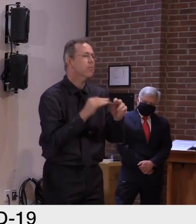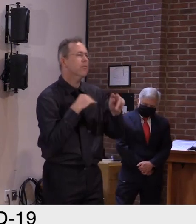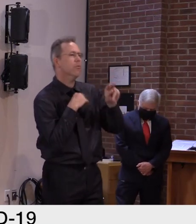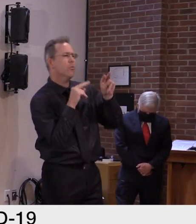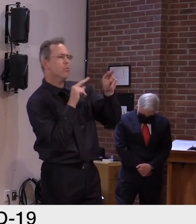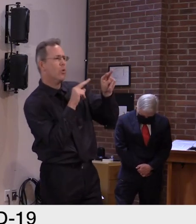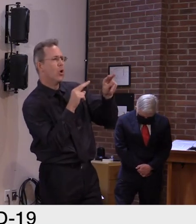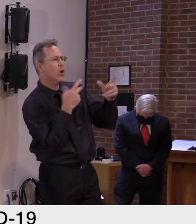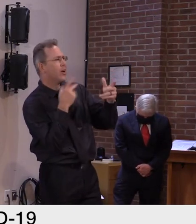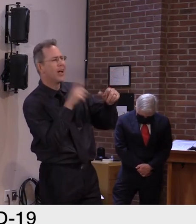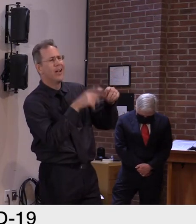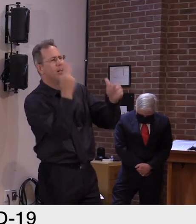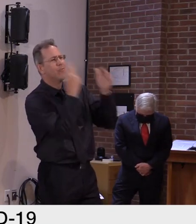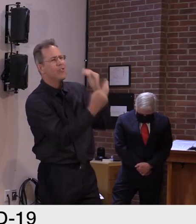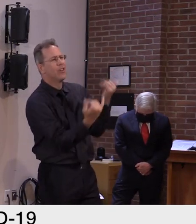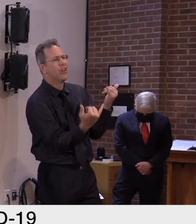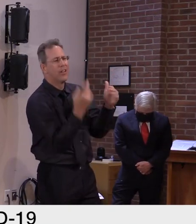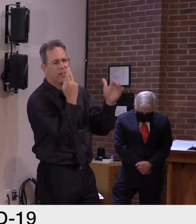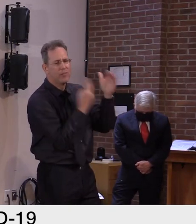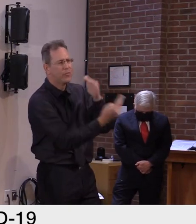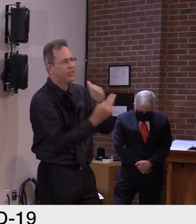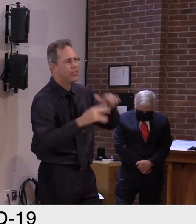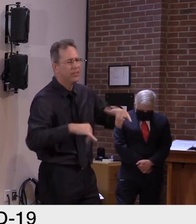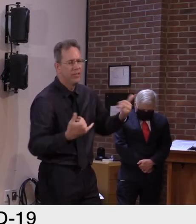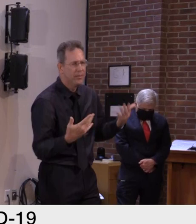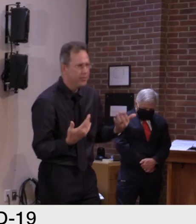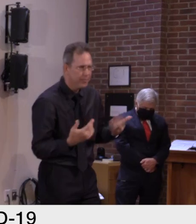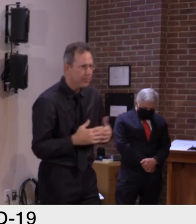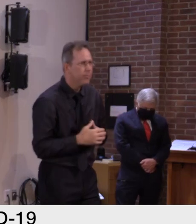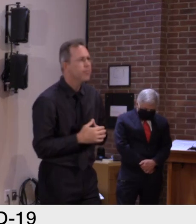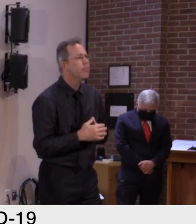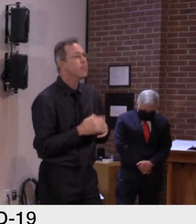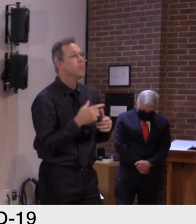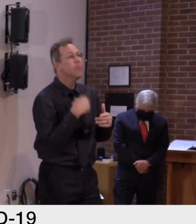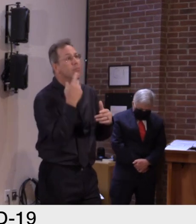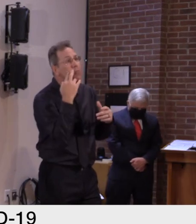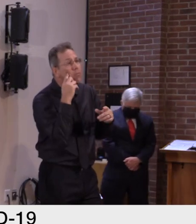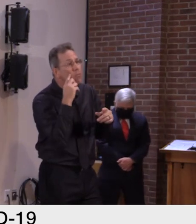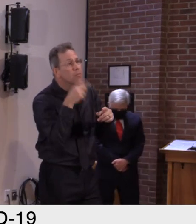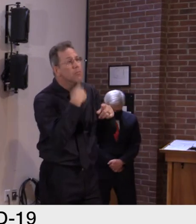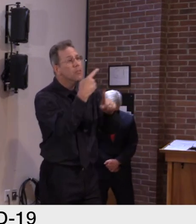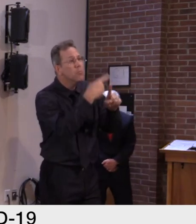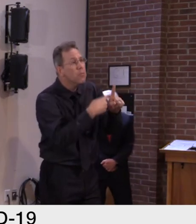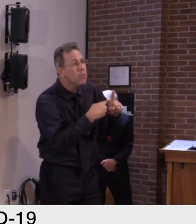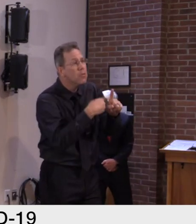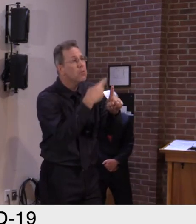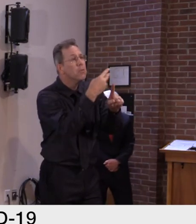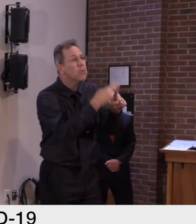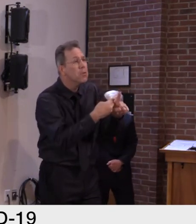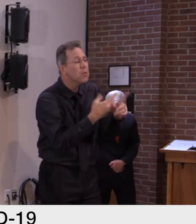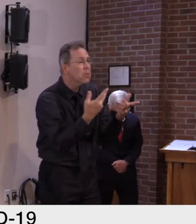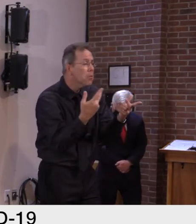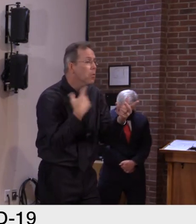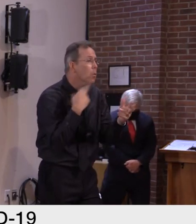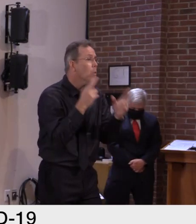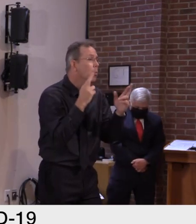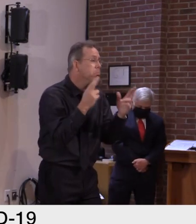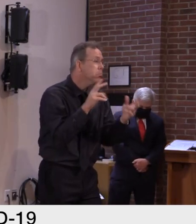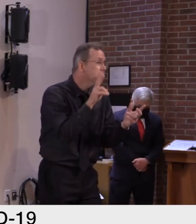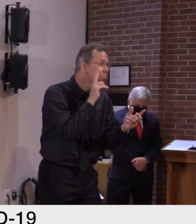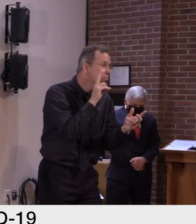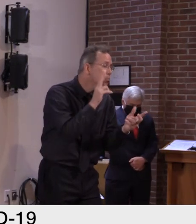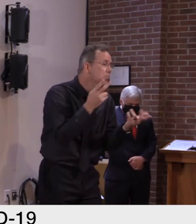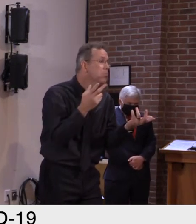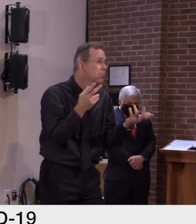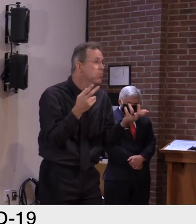predict where we're going to be in another month and a half. But my hope is that if we take